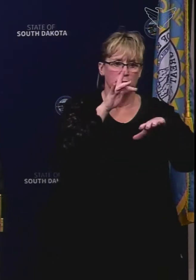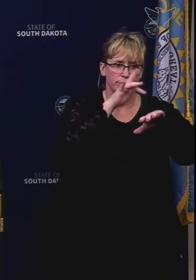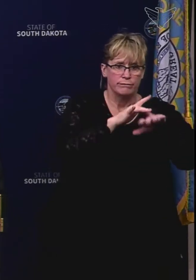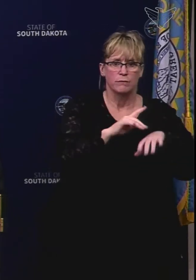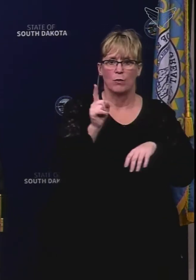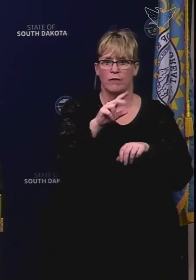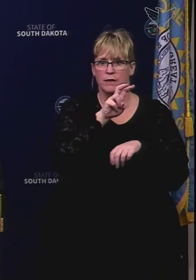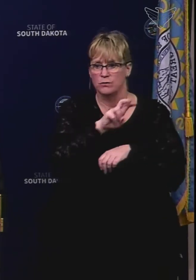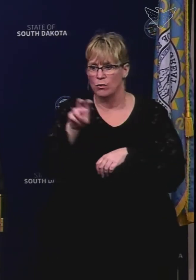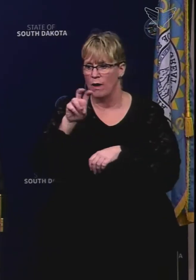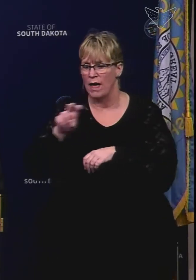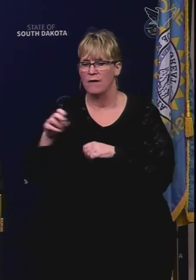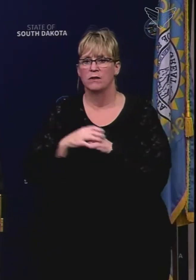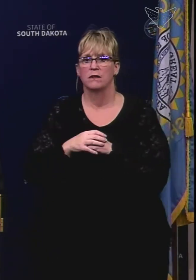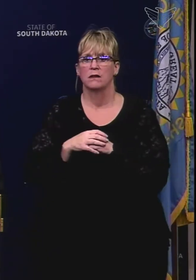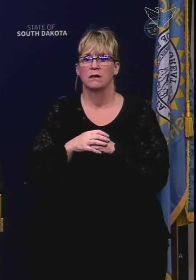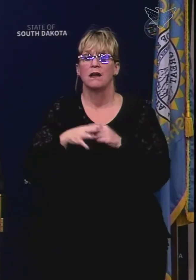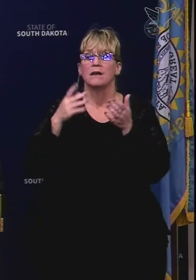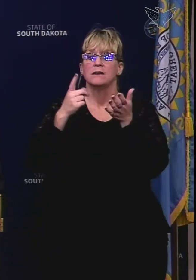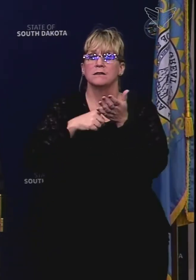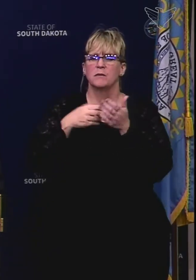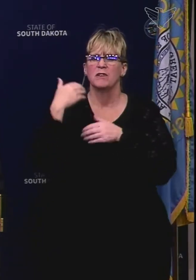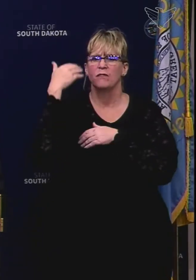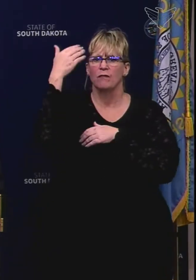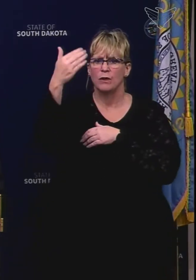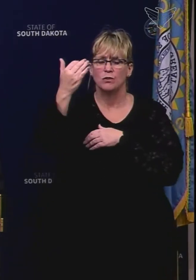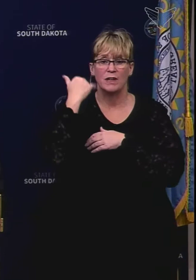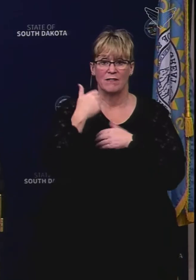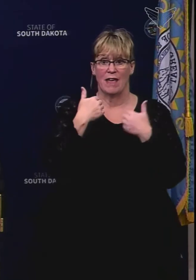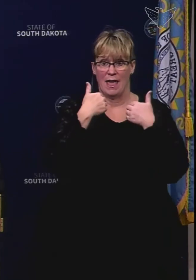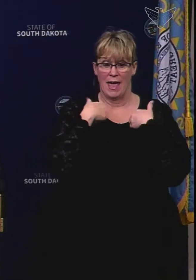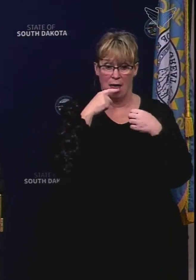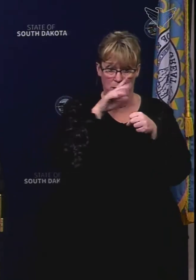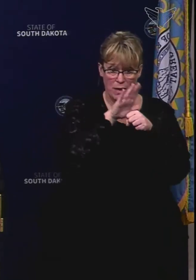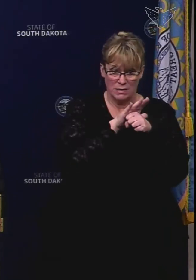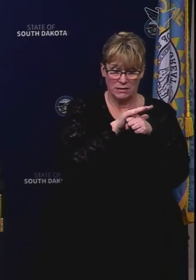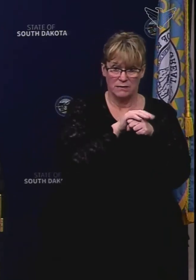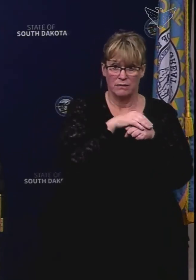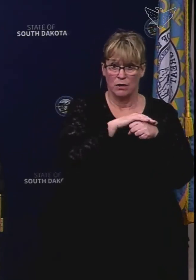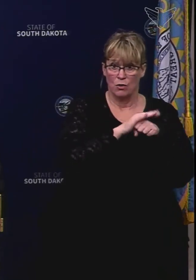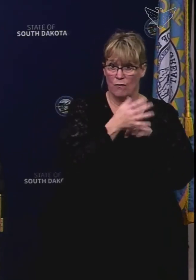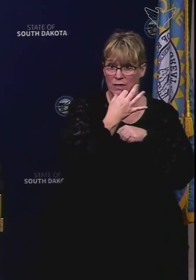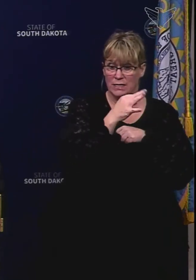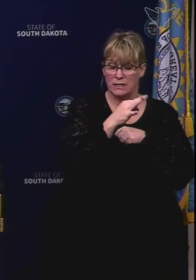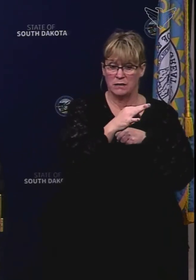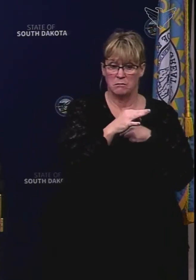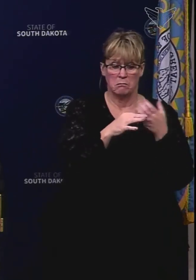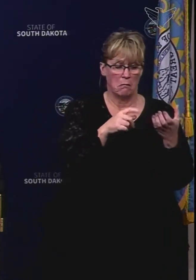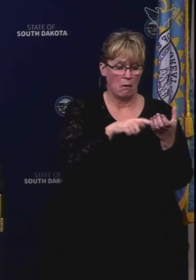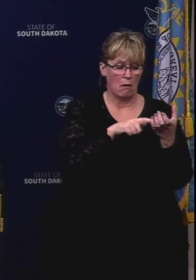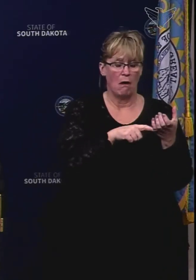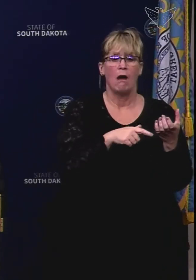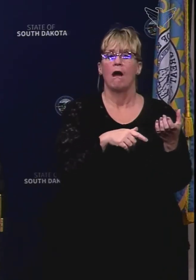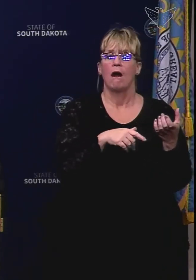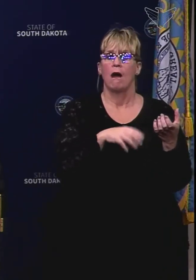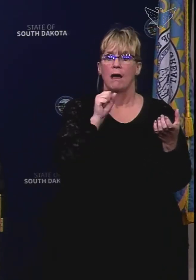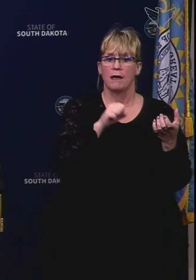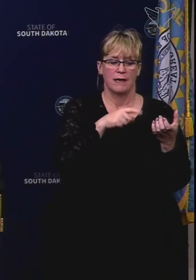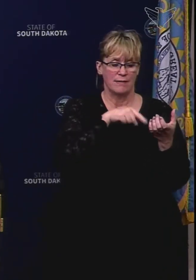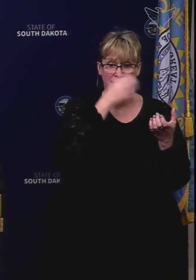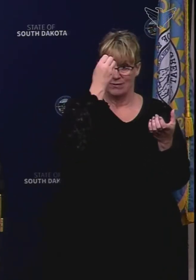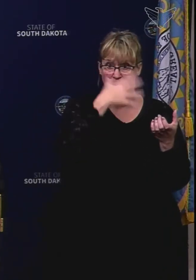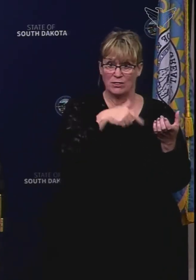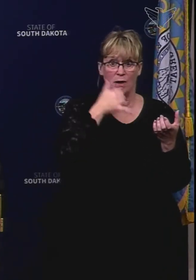they would travel to. And then at a time, sometime in the future, if they did test positive, they would then decide if they wanted to turn that